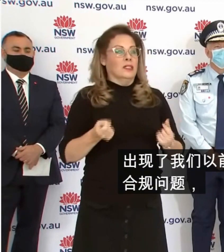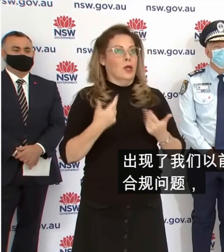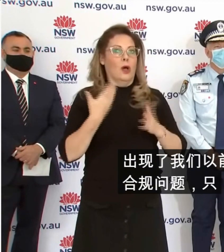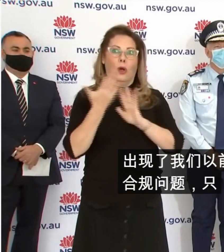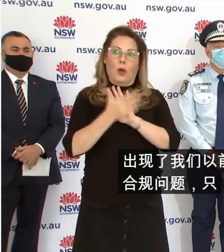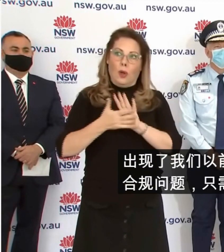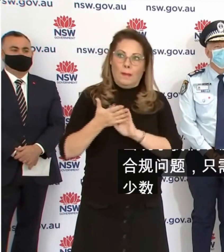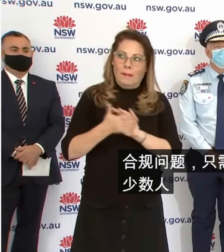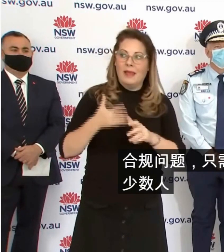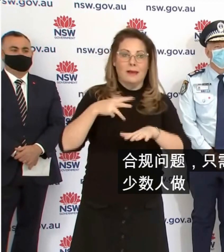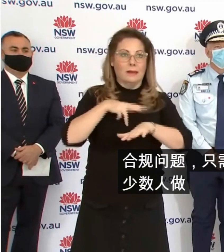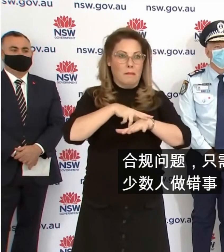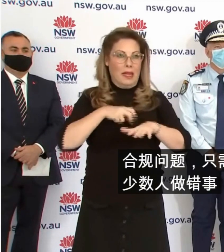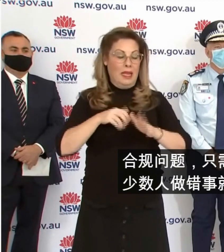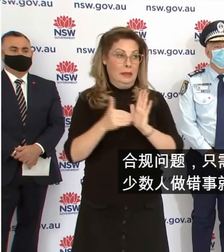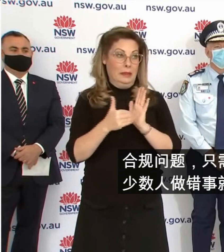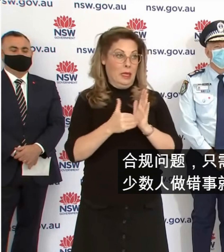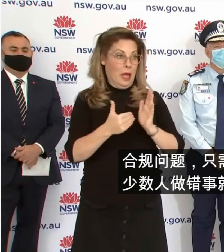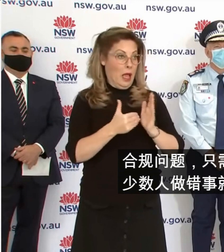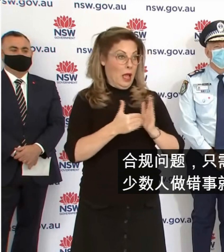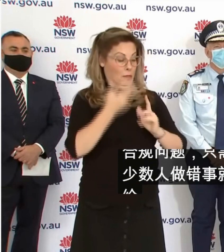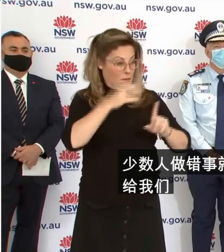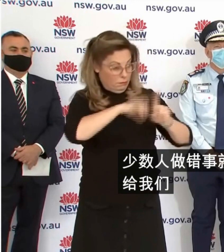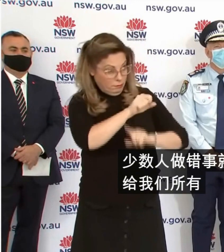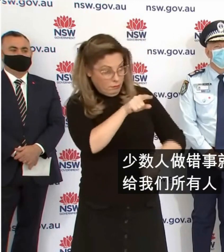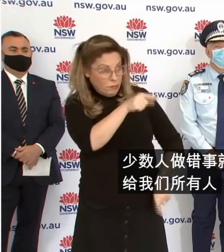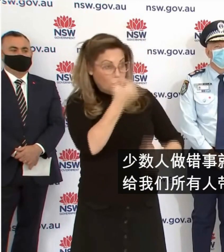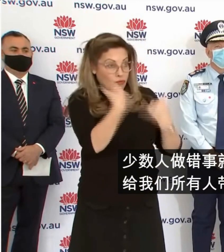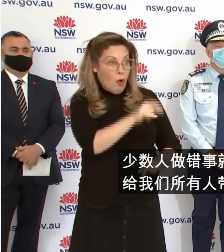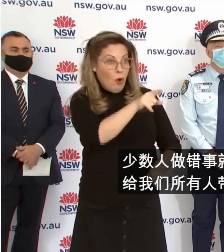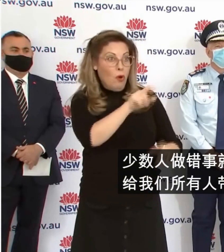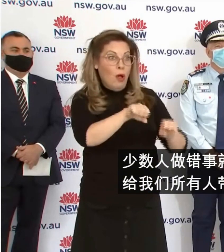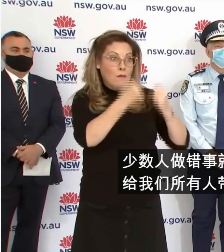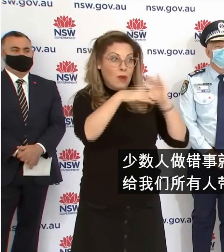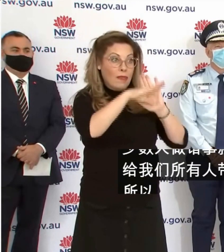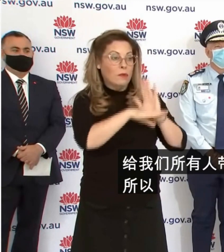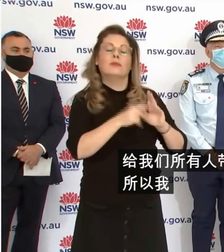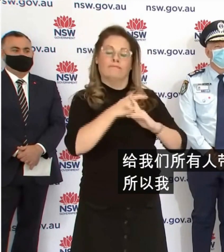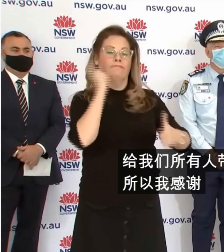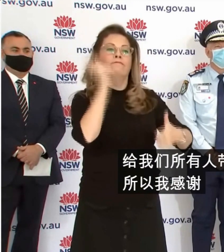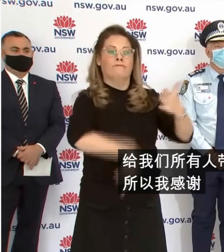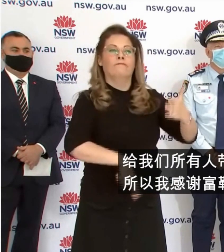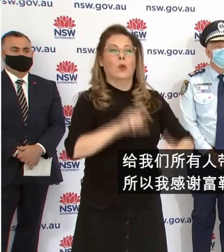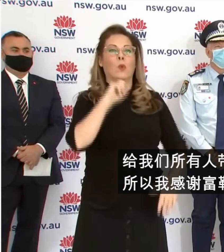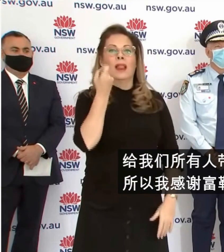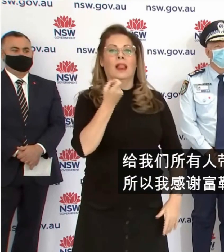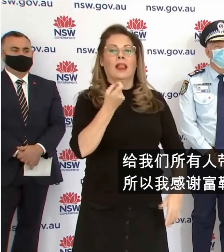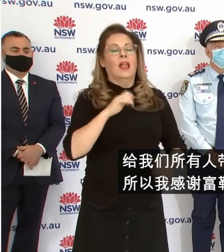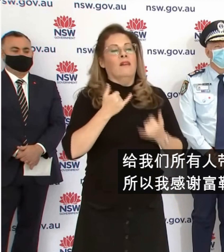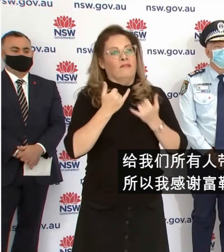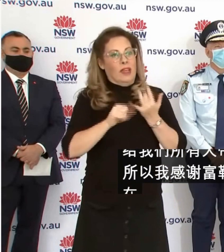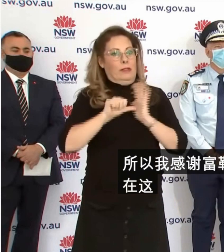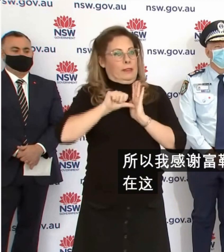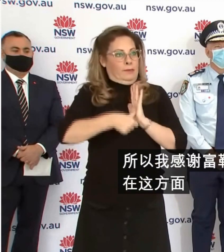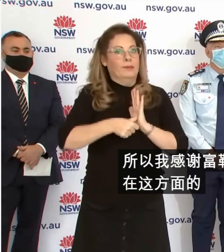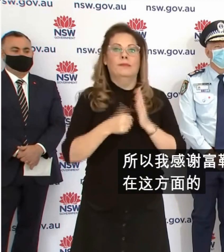is an issue. It only takes a handful of people to do the wrong thing to cause a setback for all of us. So I thank Commissioner Fuller